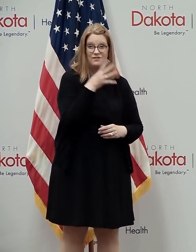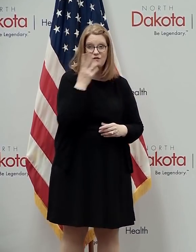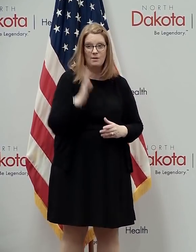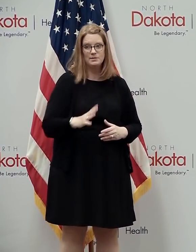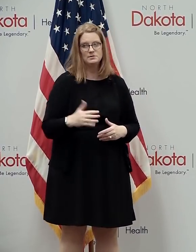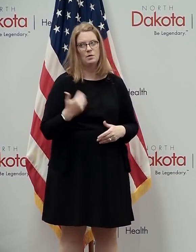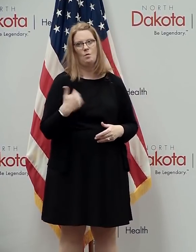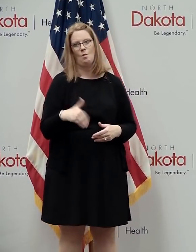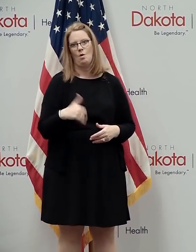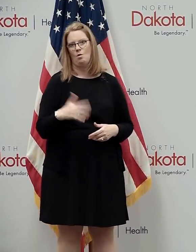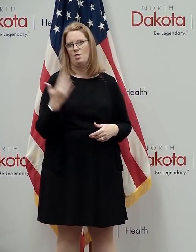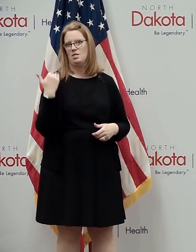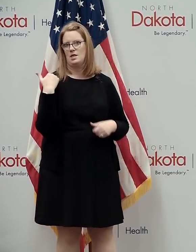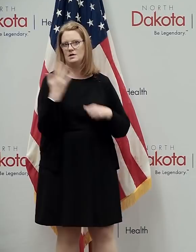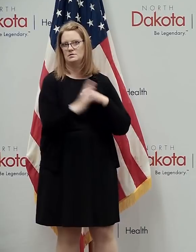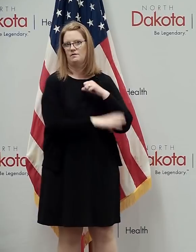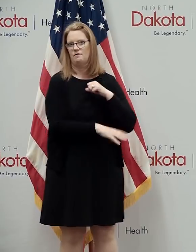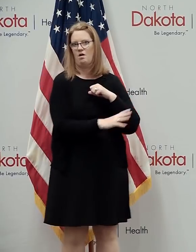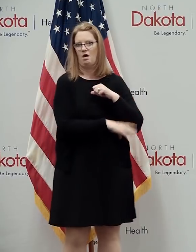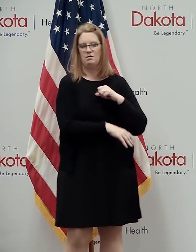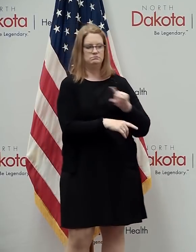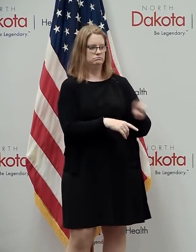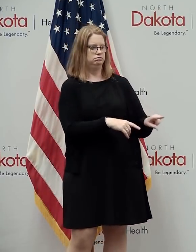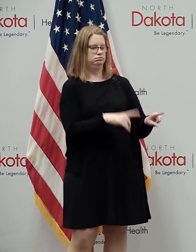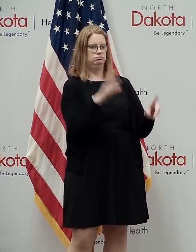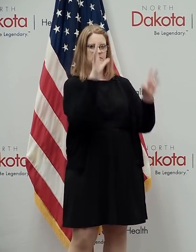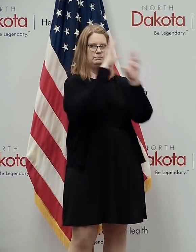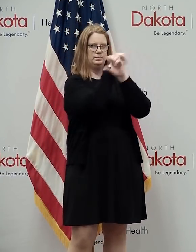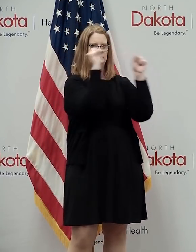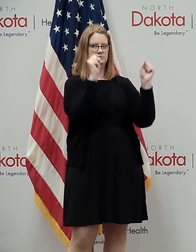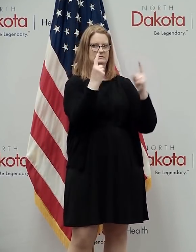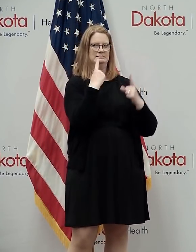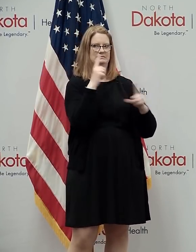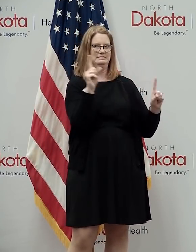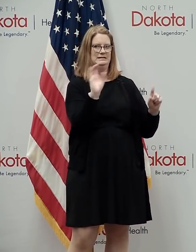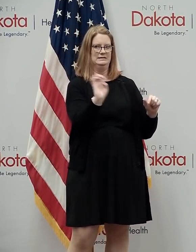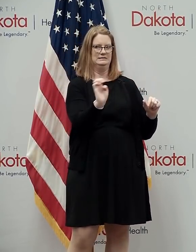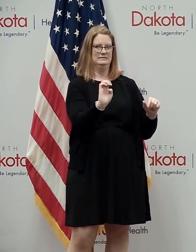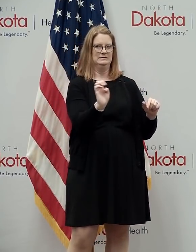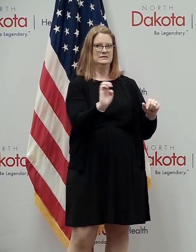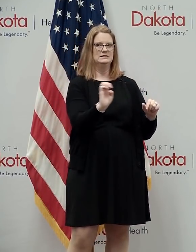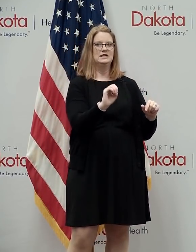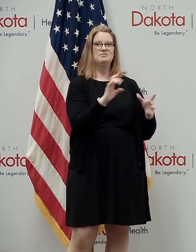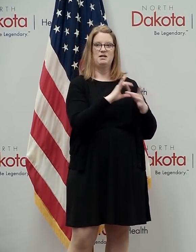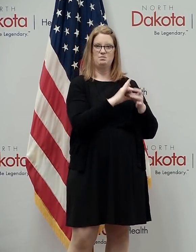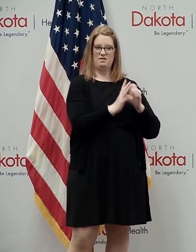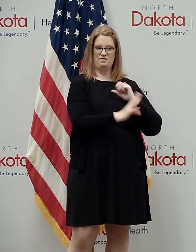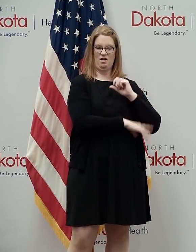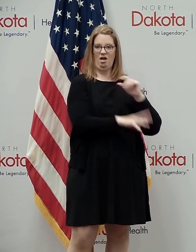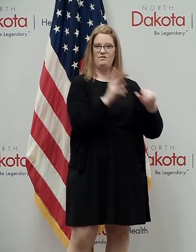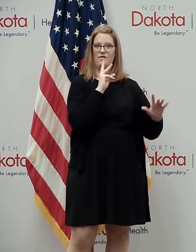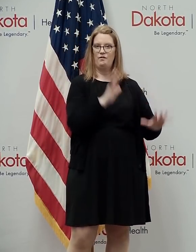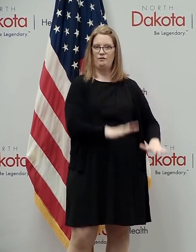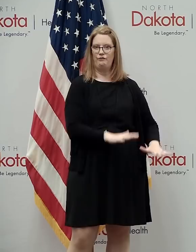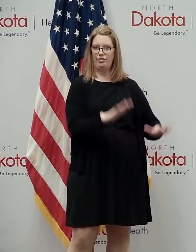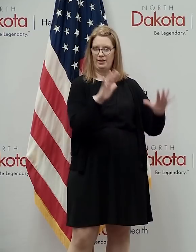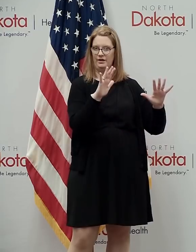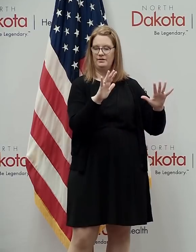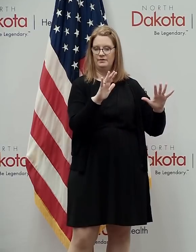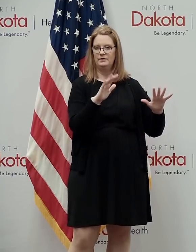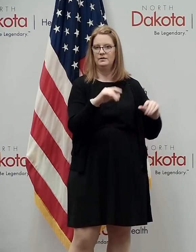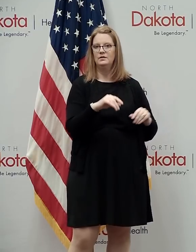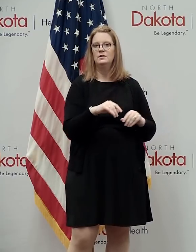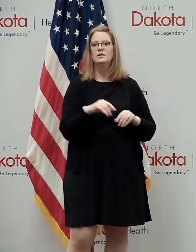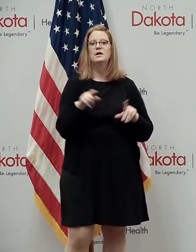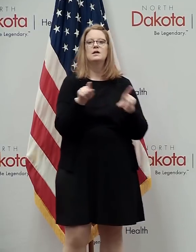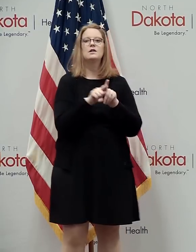last fall when we already had presidential emergency declarations related to fall flooding. And I also got a chance to meet a